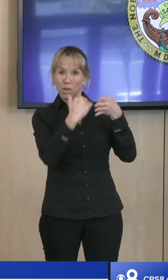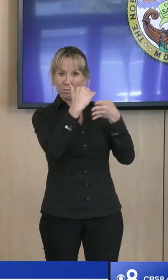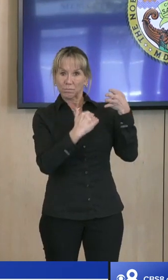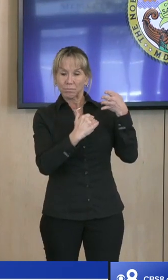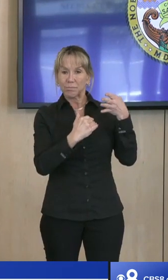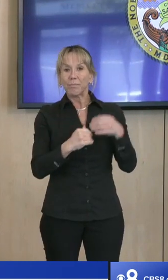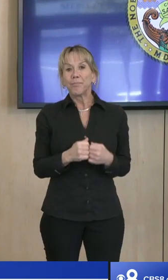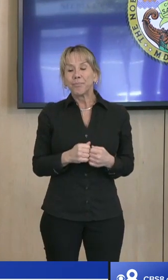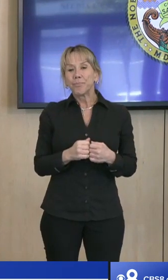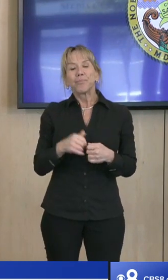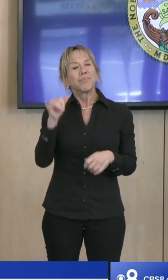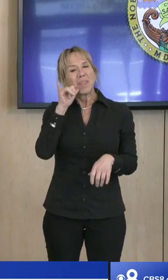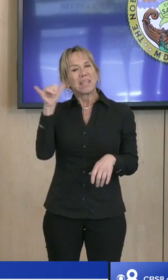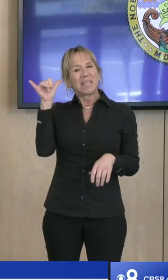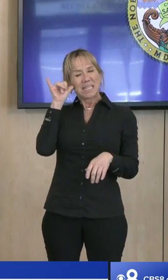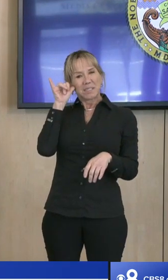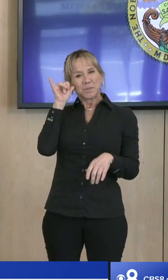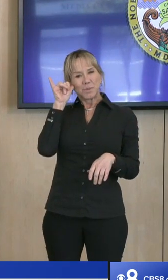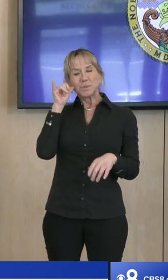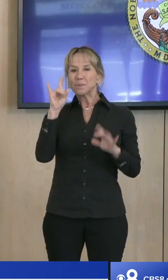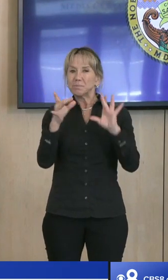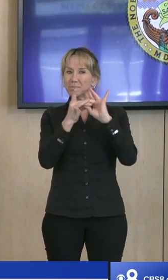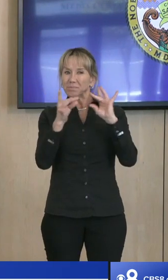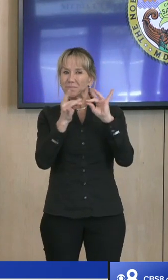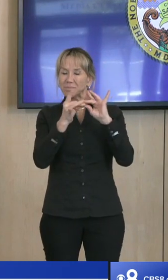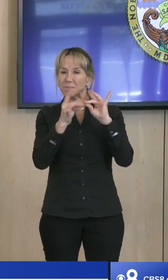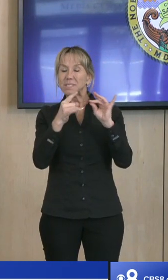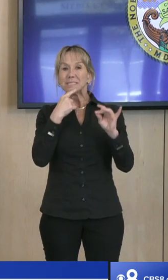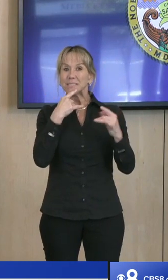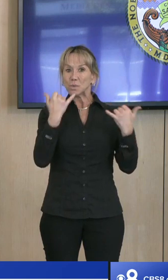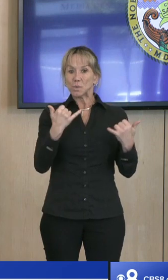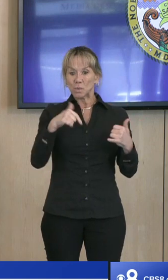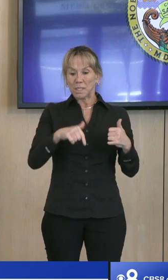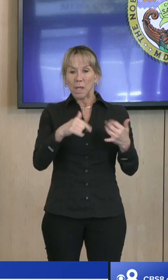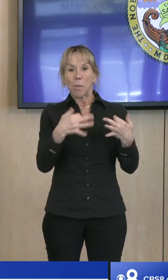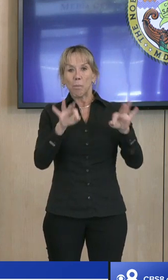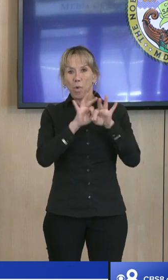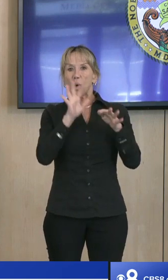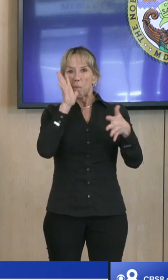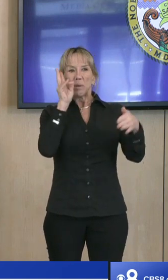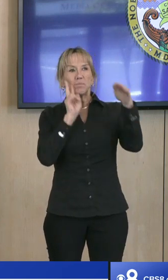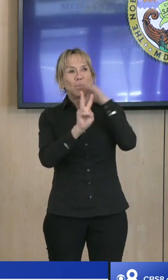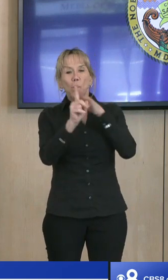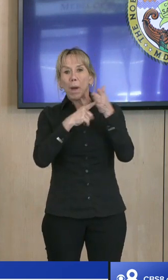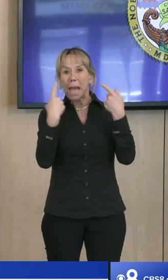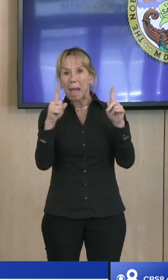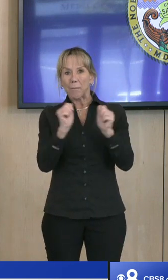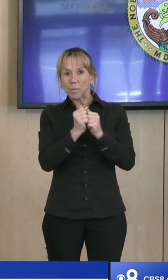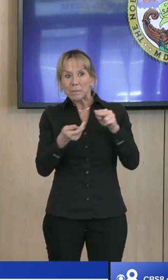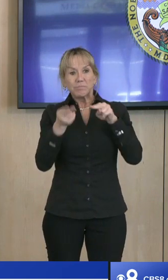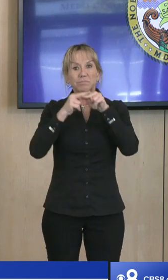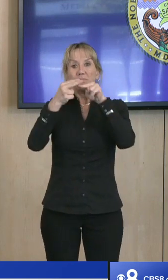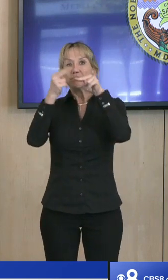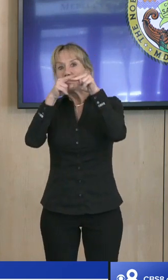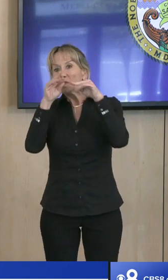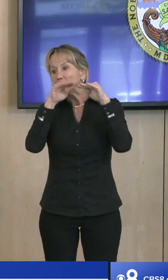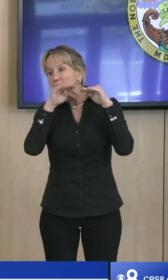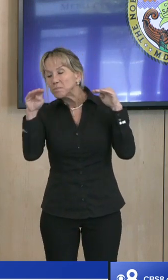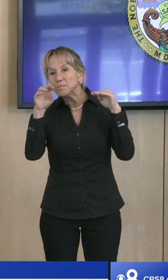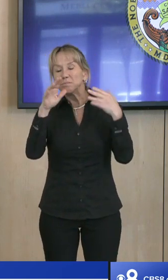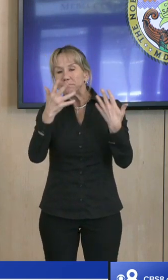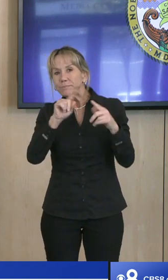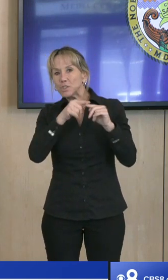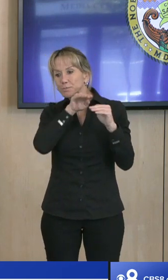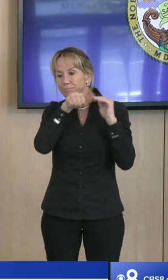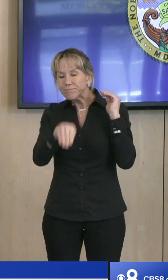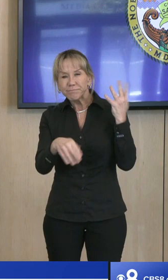reiterate the point that we made yesterday, this really is the month that will set the trajectory and course for our region. As we come together as a community and truly commit to